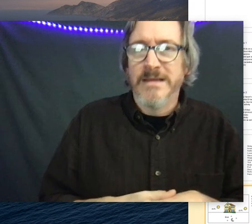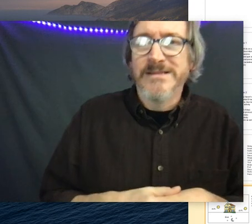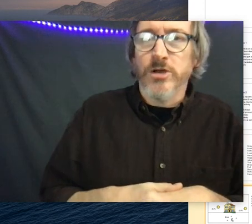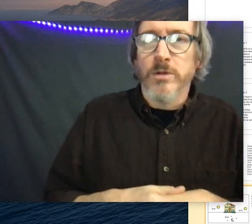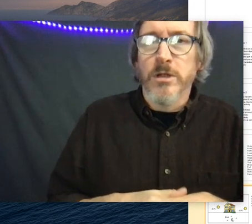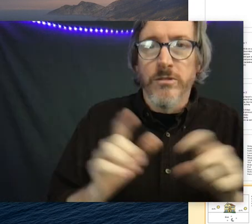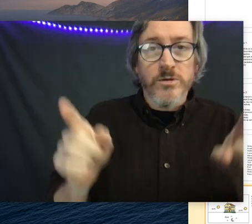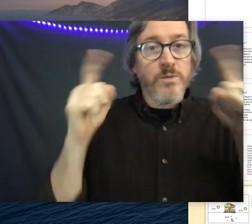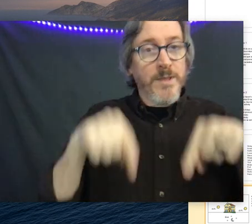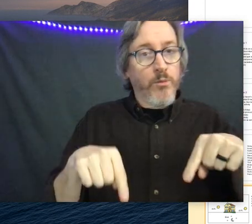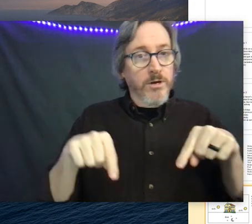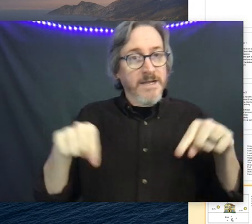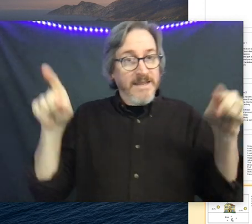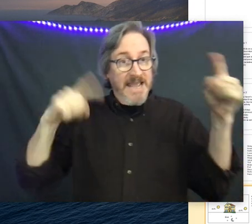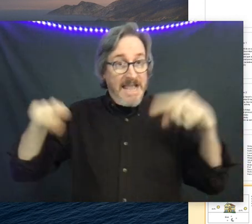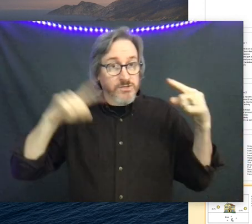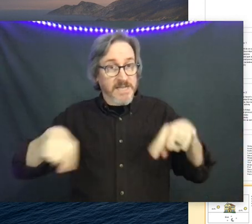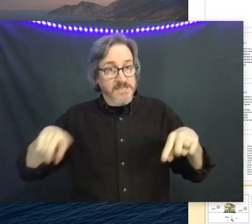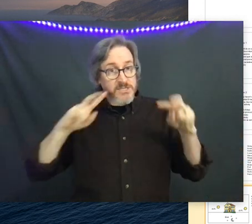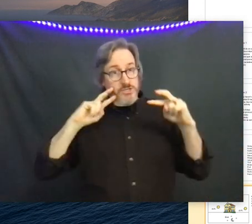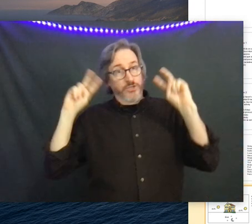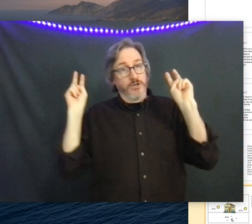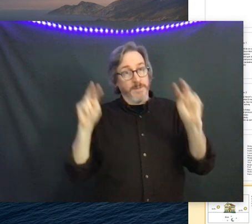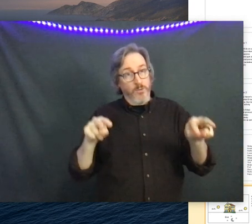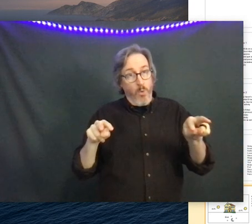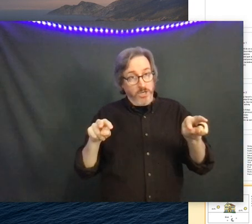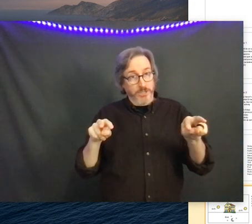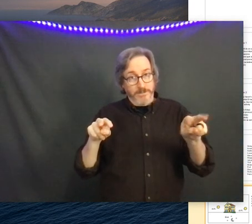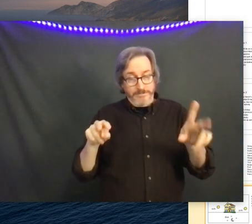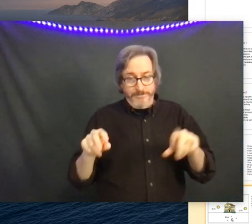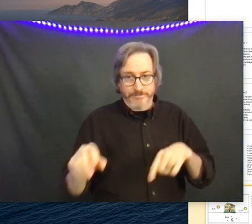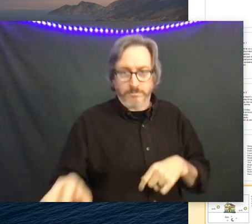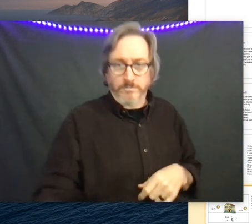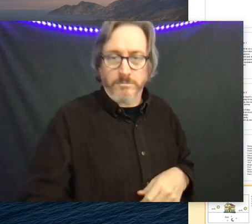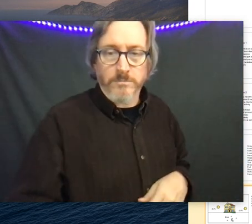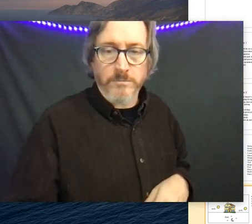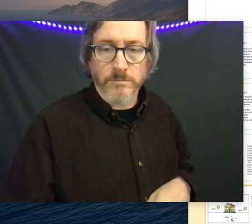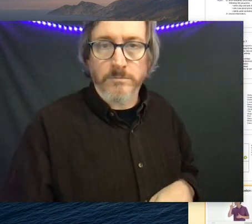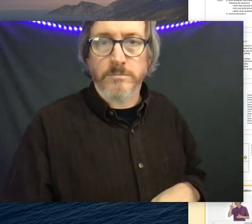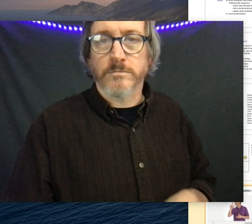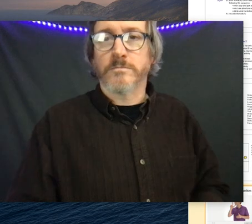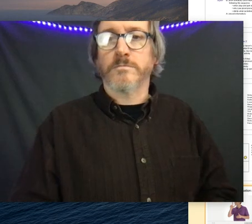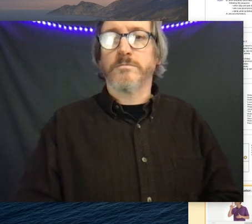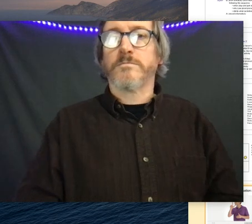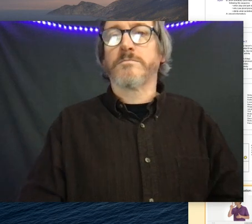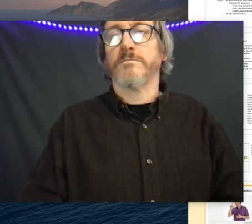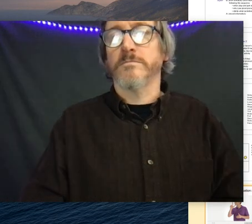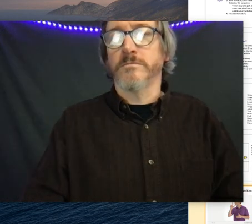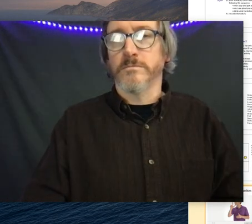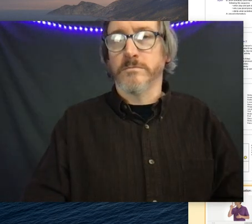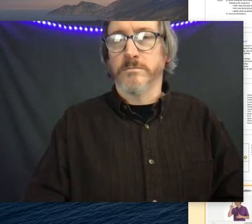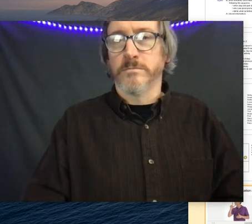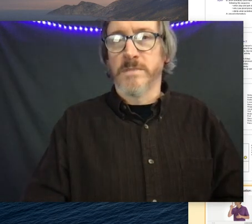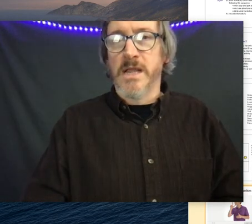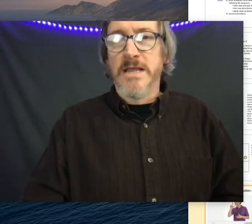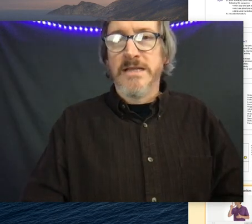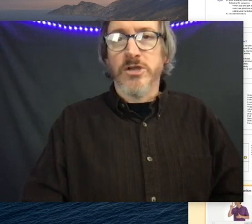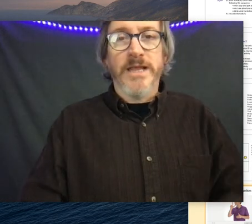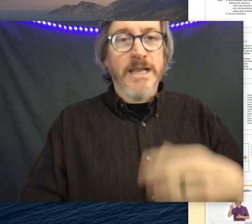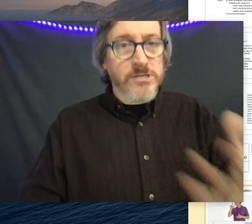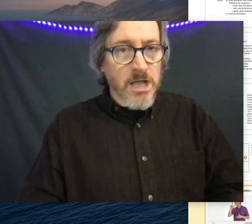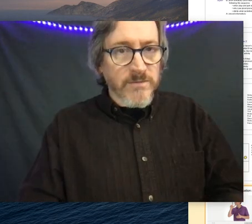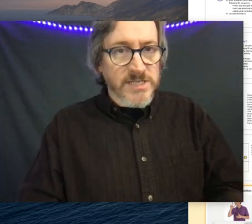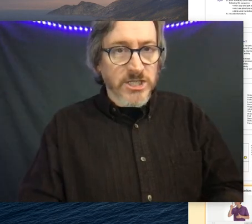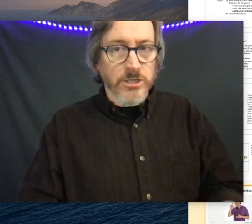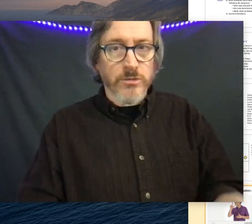Okay, so those will be important in the exercises because you're going to be watching.